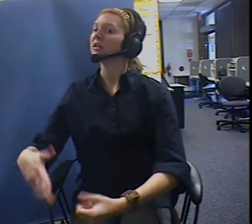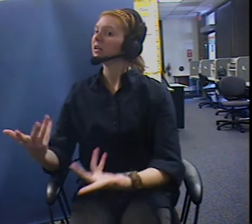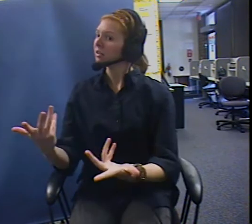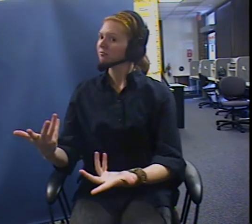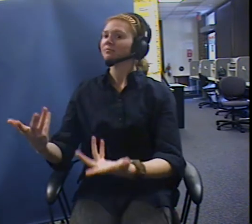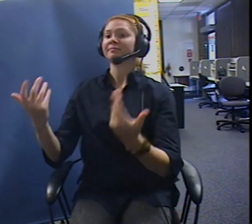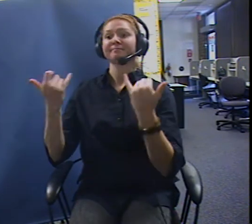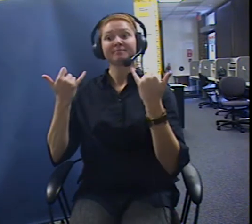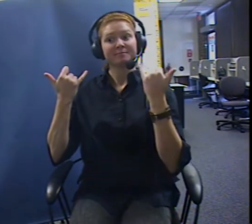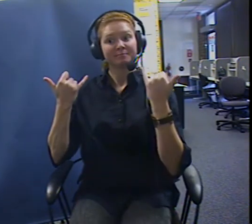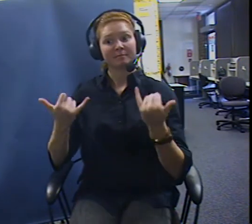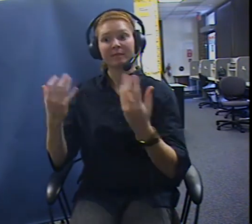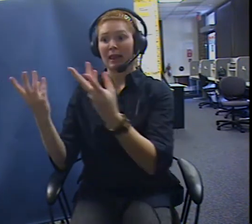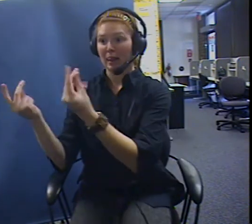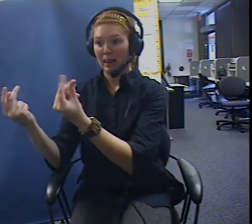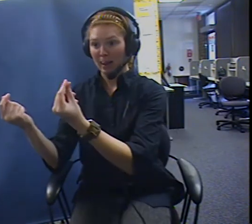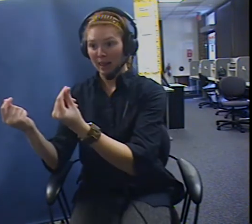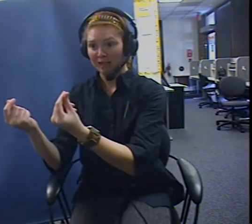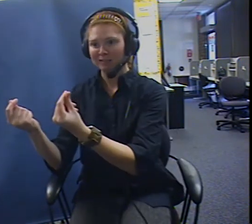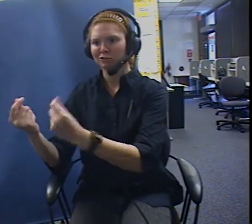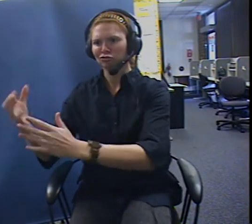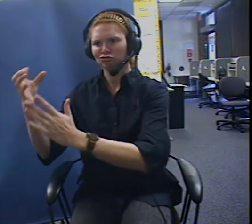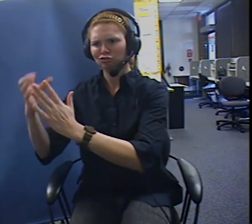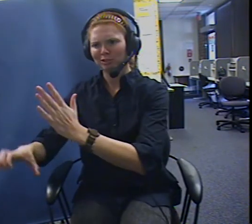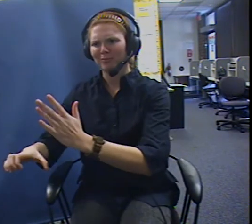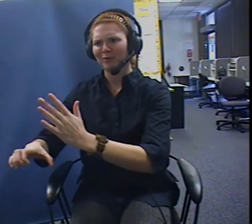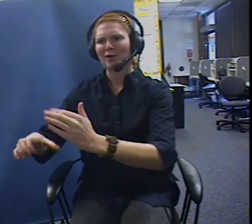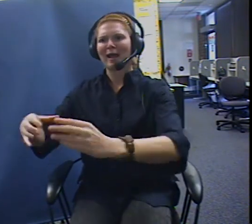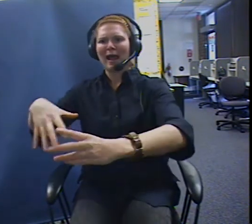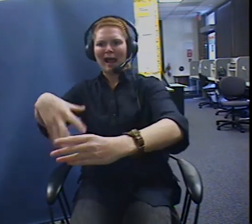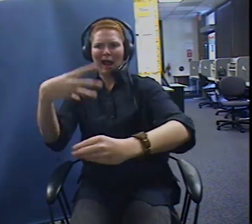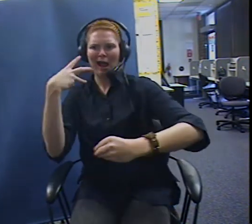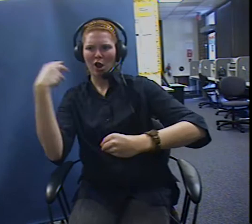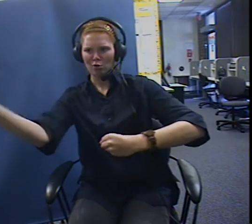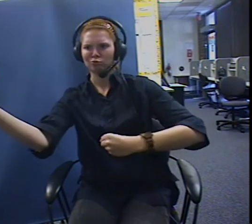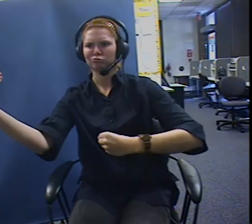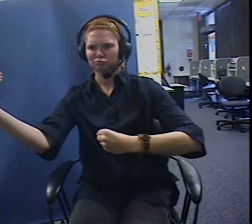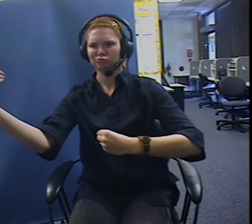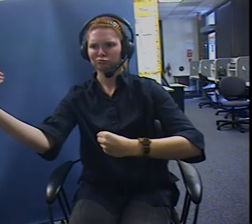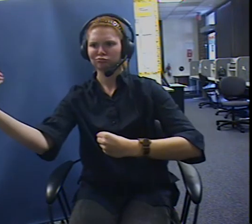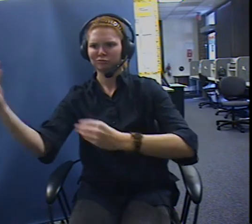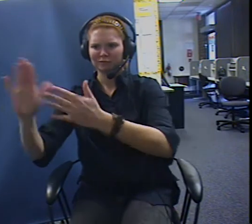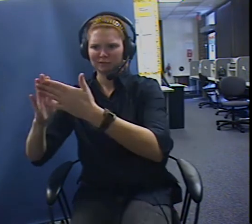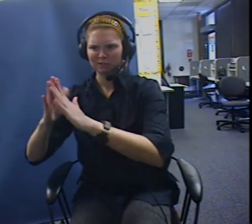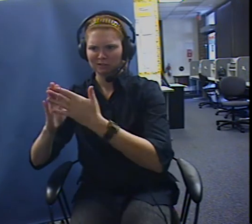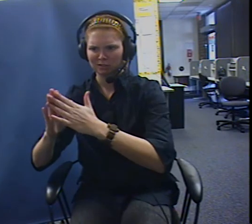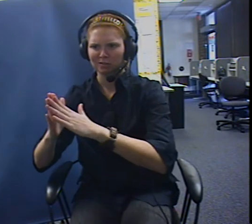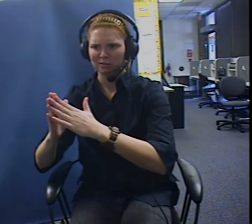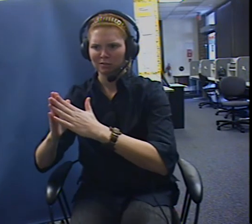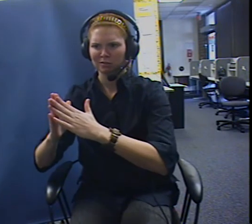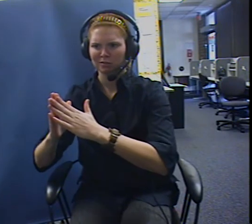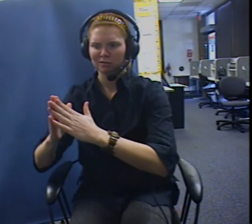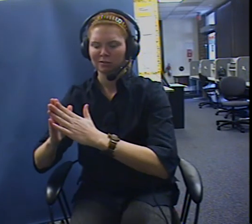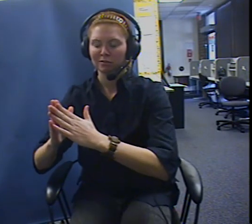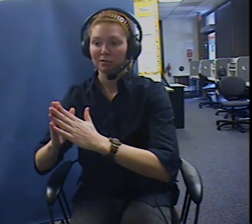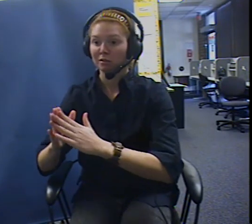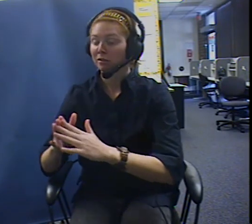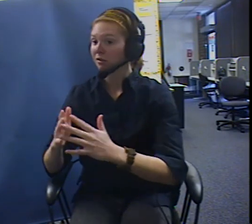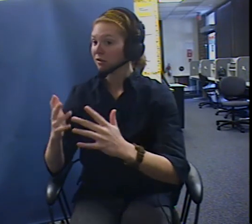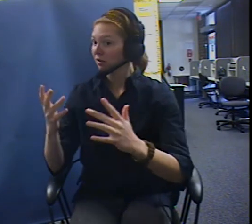another attraction for the suburbs. And moreover, as manufacturing shifted to assembly line, they often couldn't even find the land available in